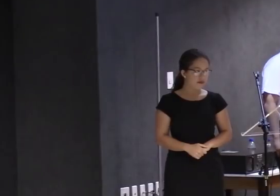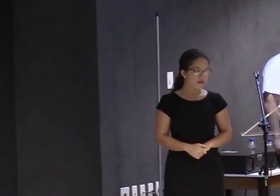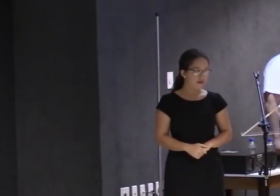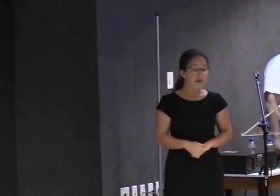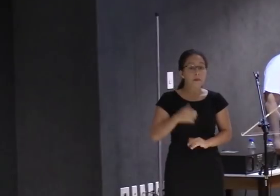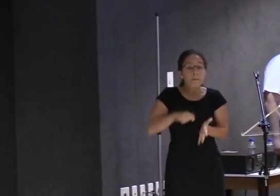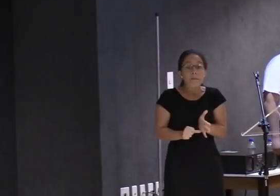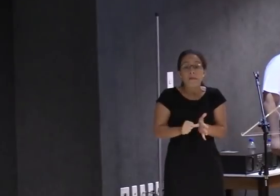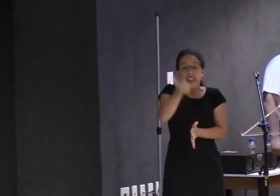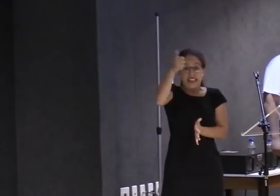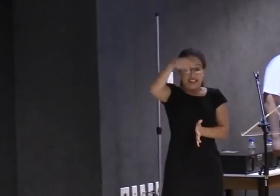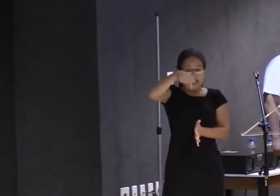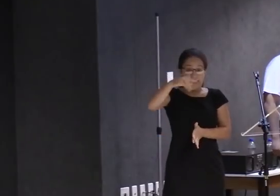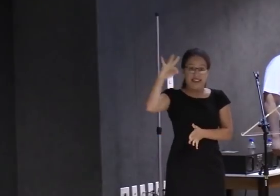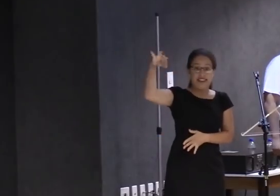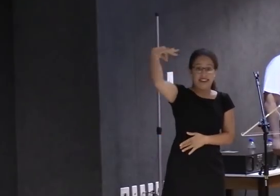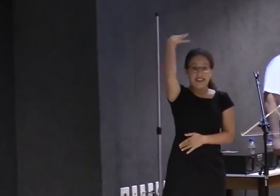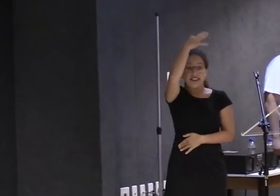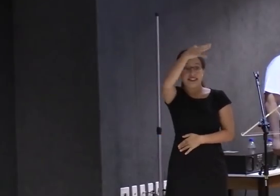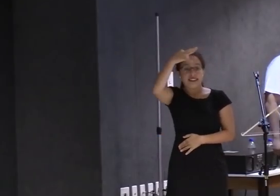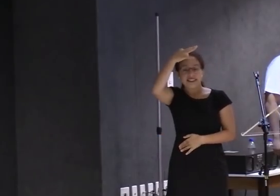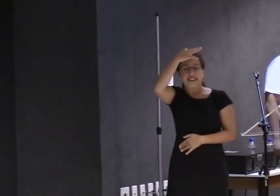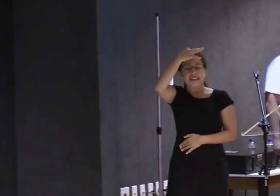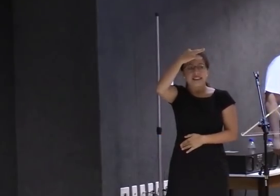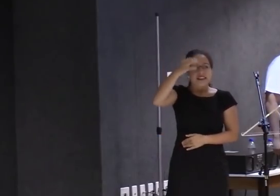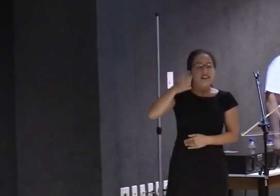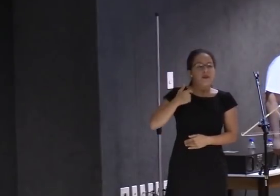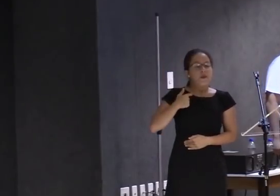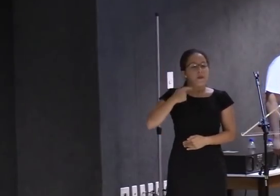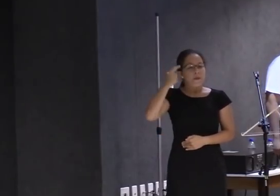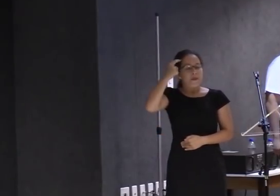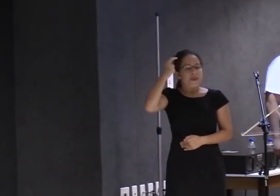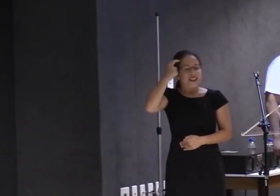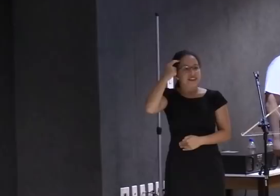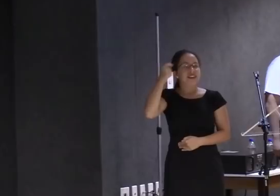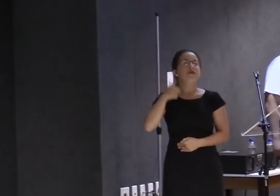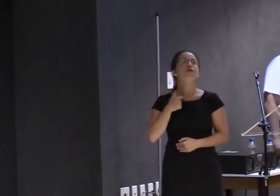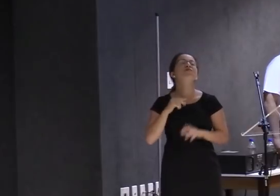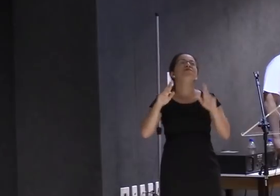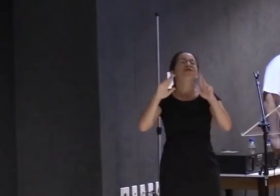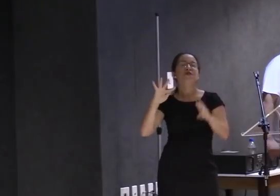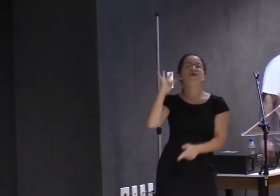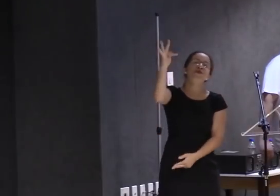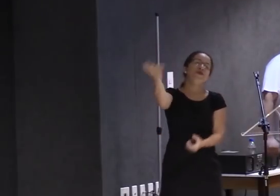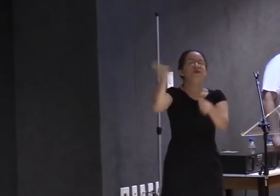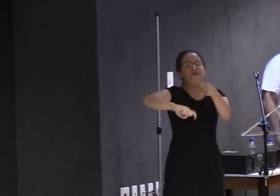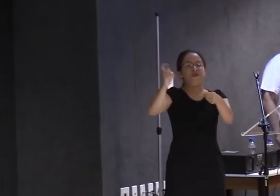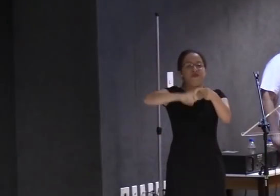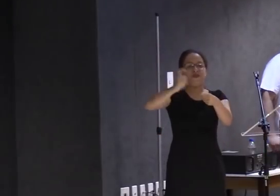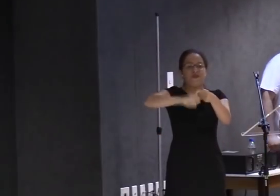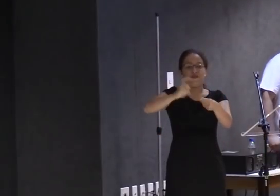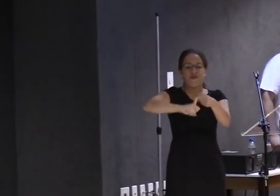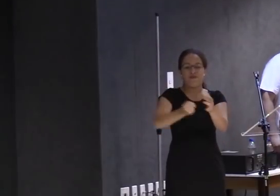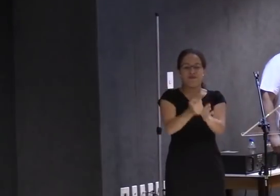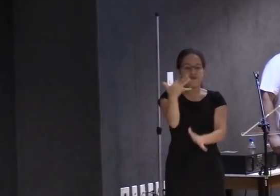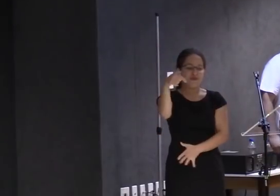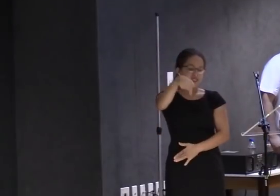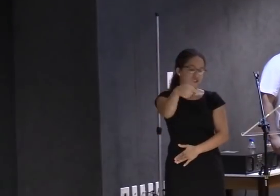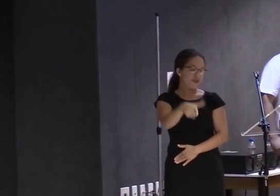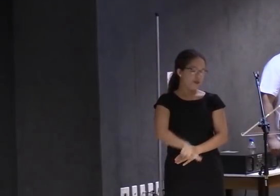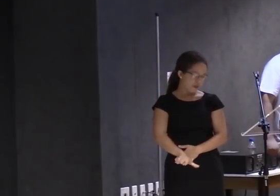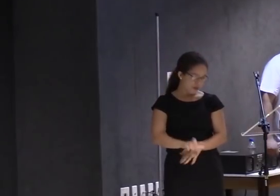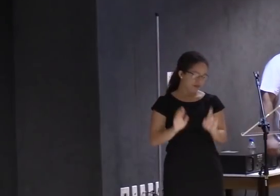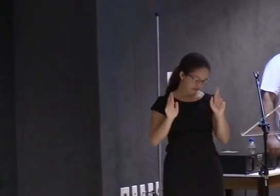first time in Espírito Santo, but like Veronica said, hopefully there will be many more times to come. É minha primeira vez aqui no